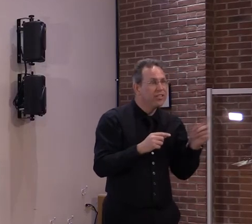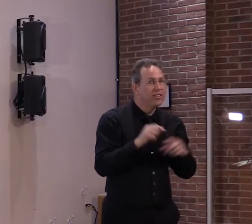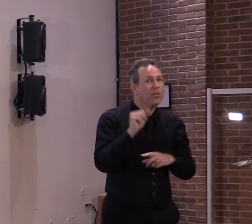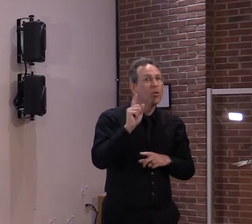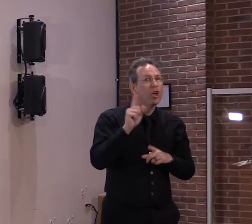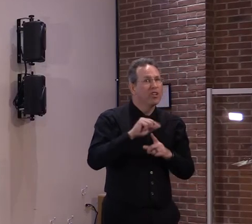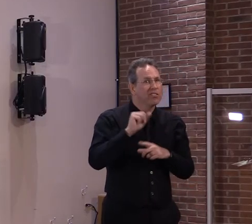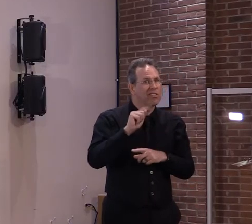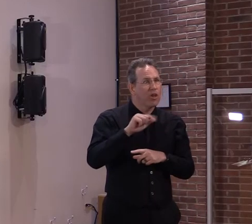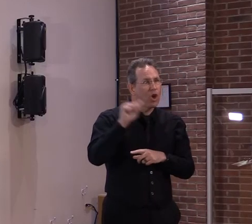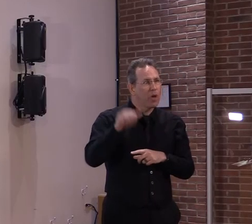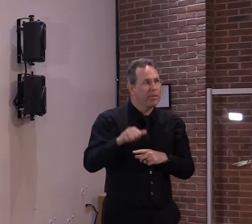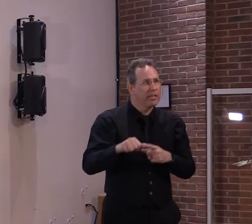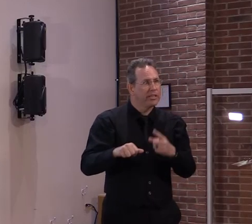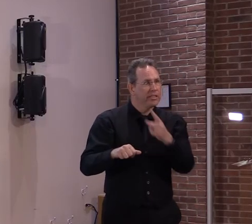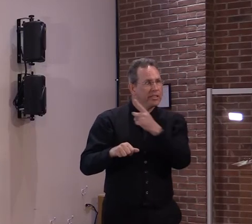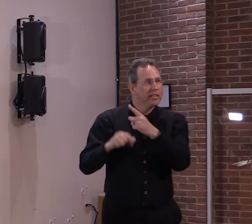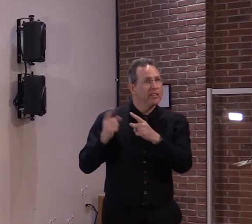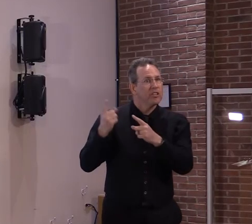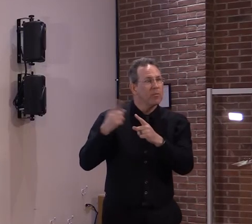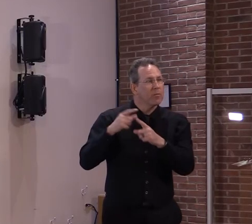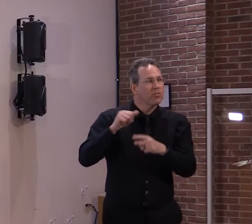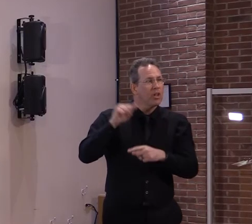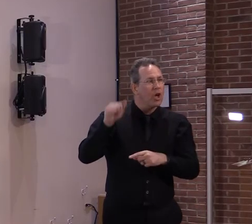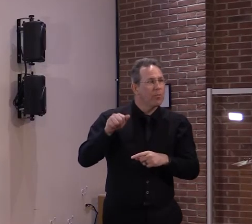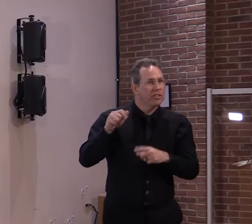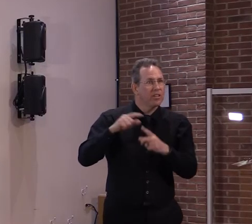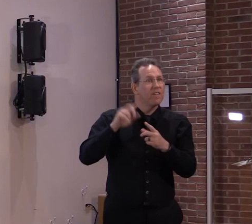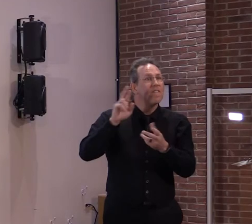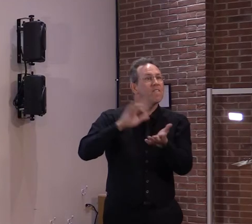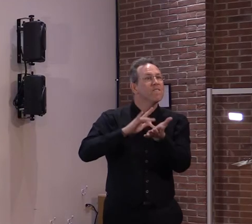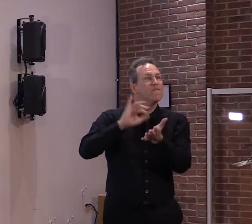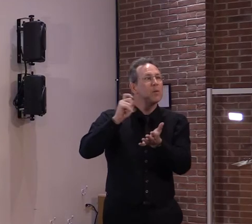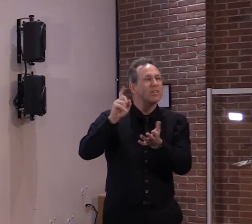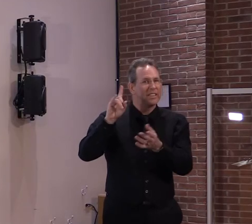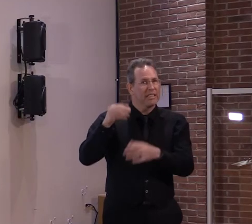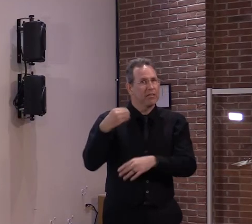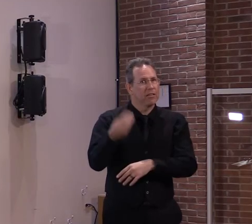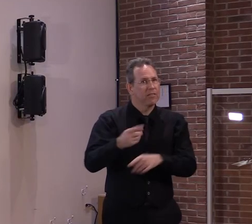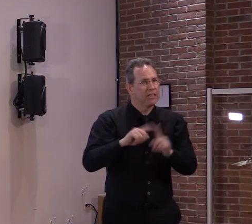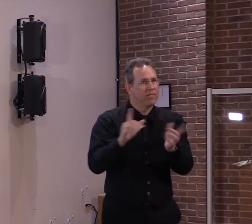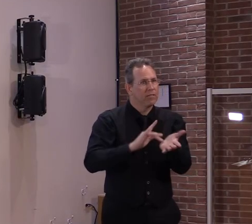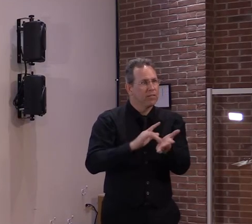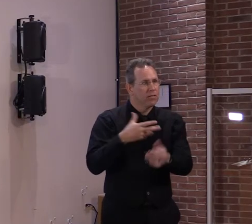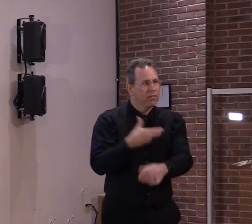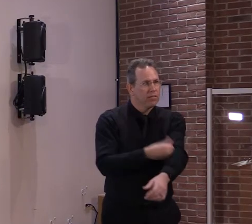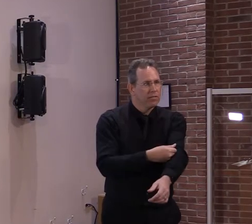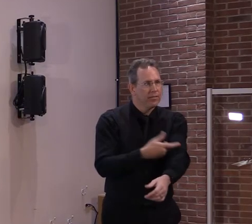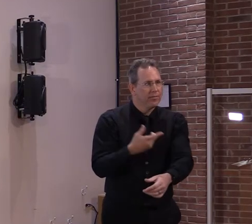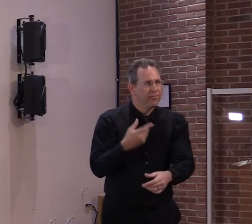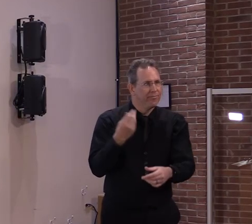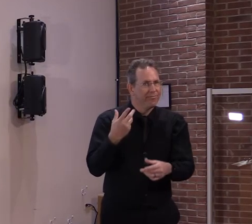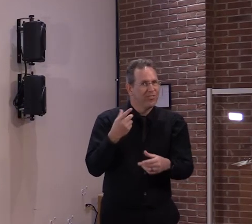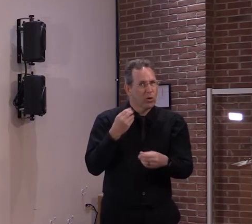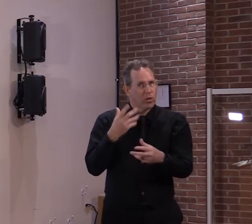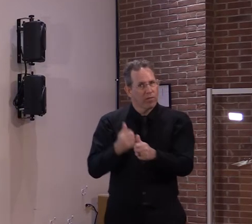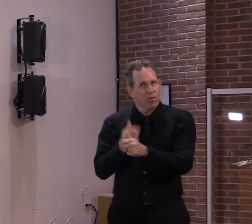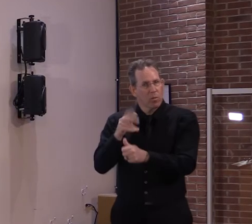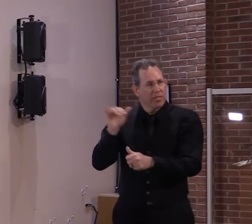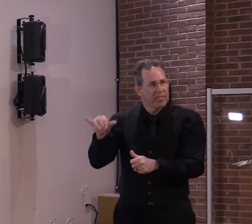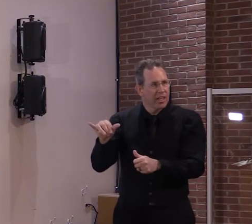pharmacy, had gotten the Johnson & Johnson, followed it up with, I think it was a Pfizer